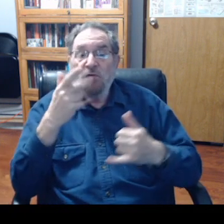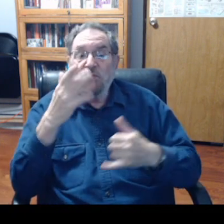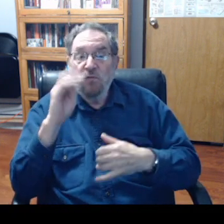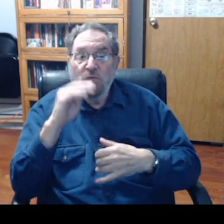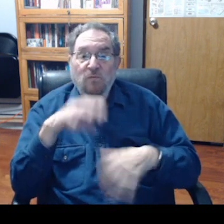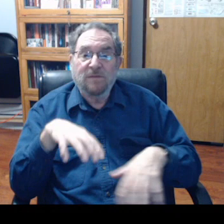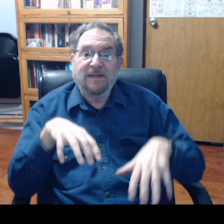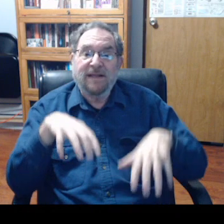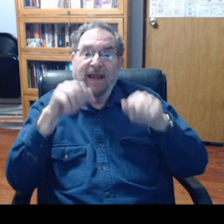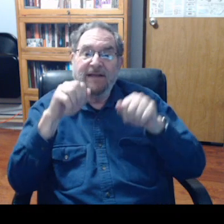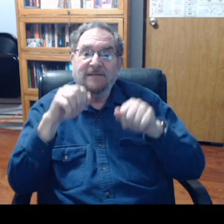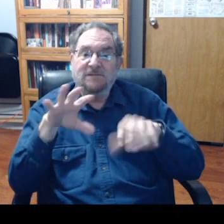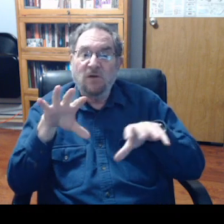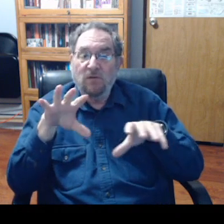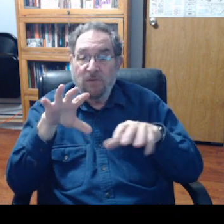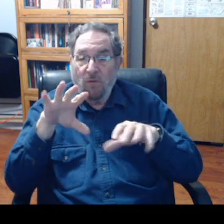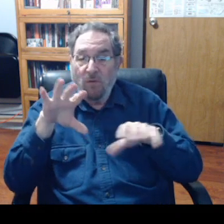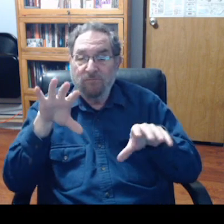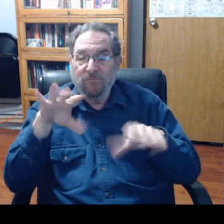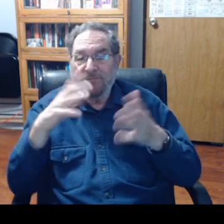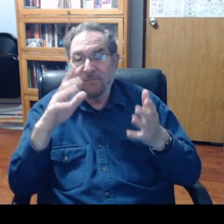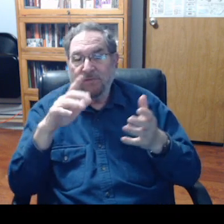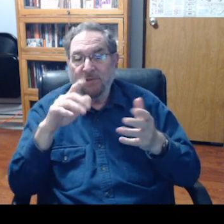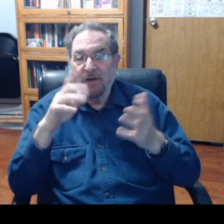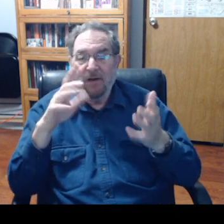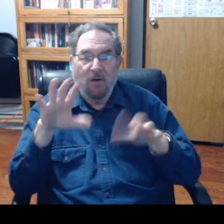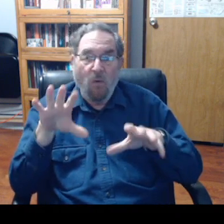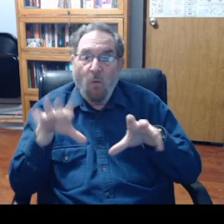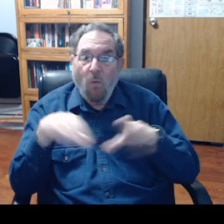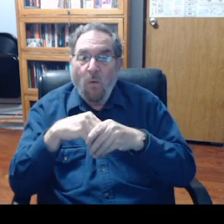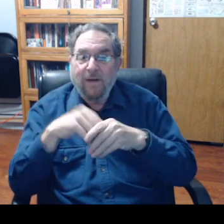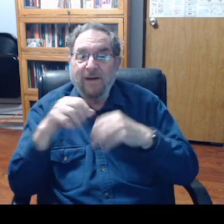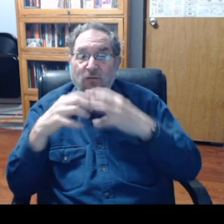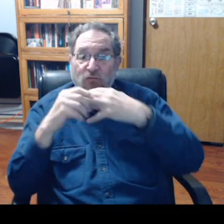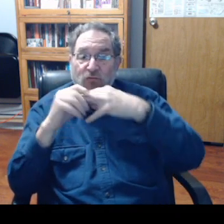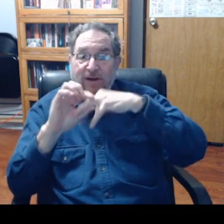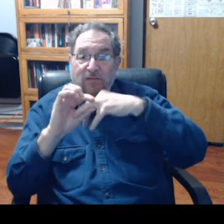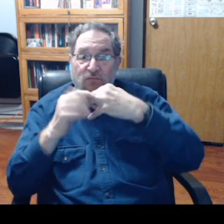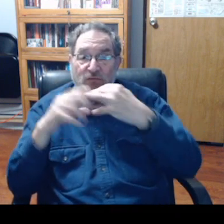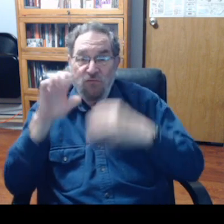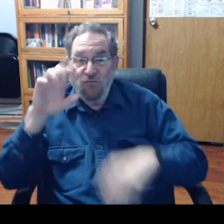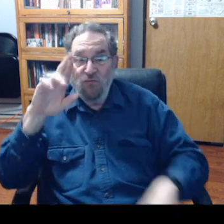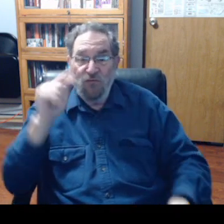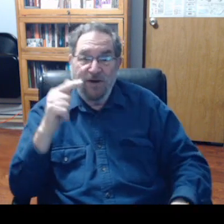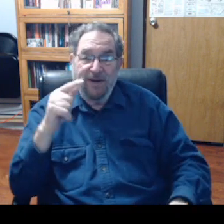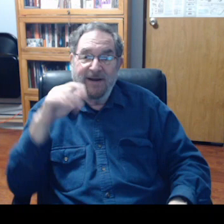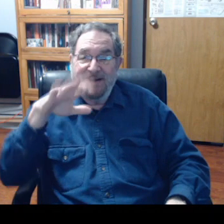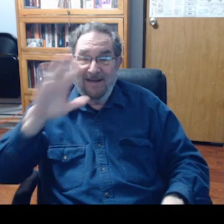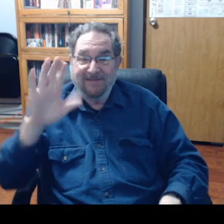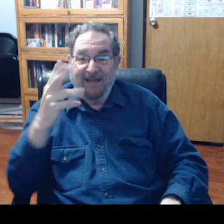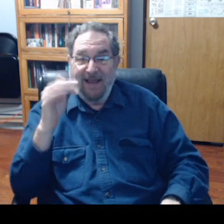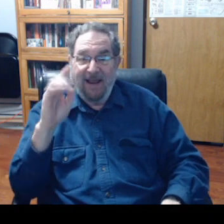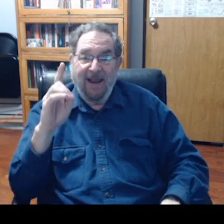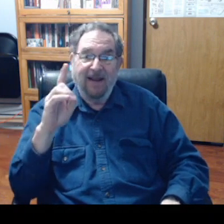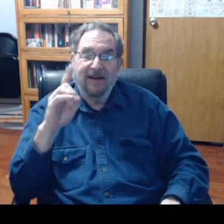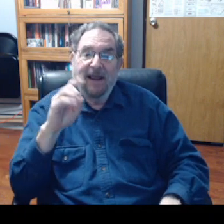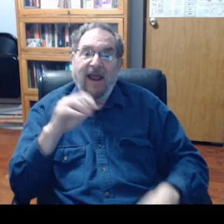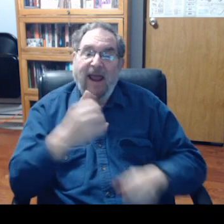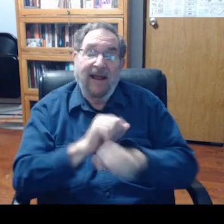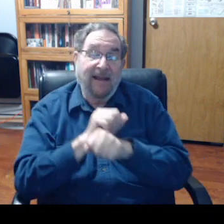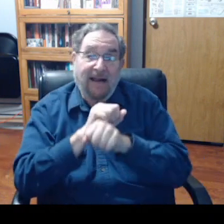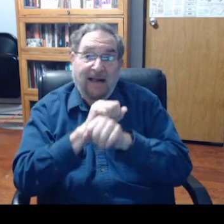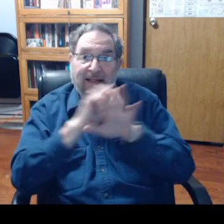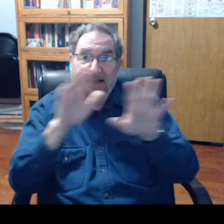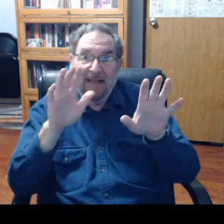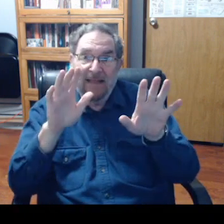Now the groom takes the wedding ring in his hand,